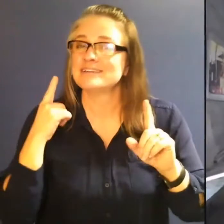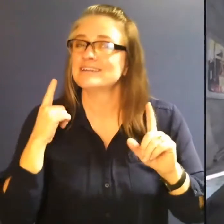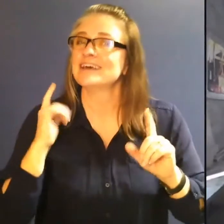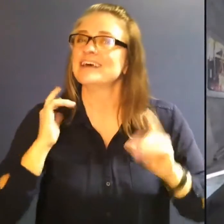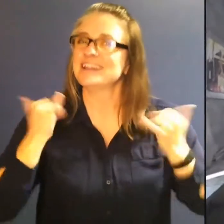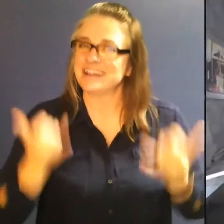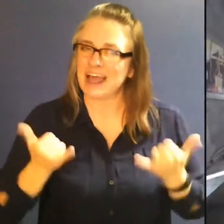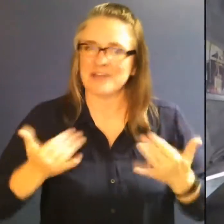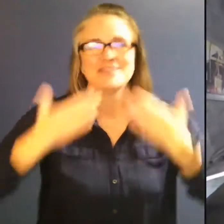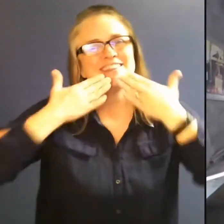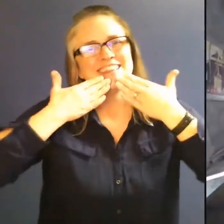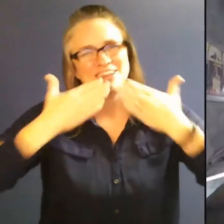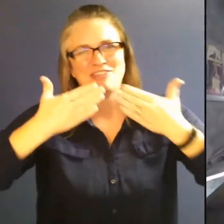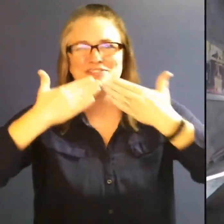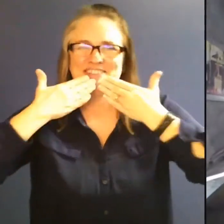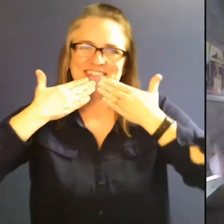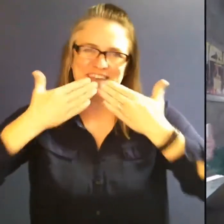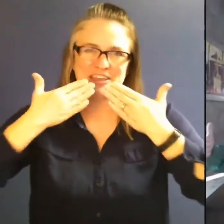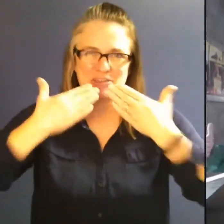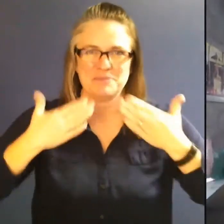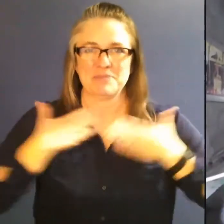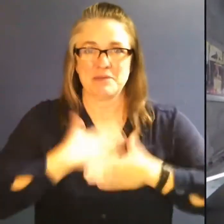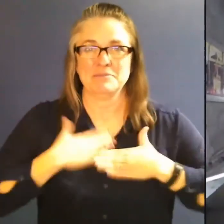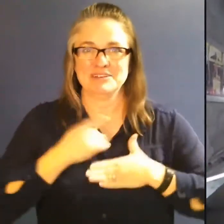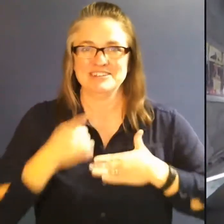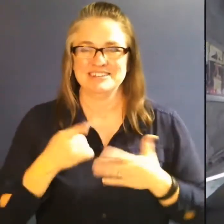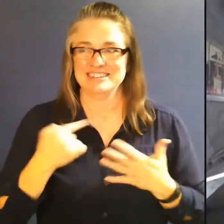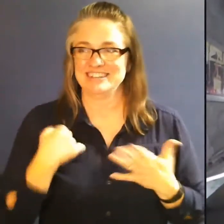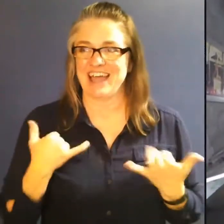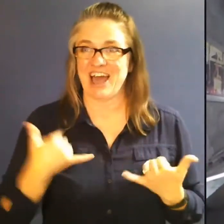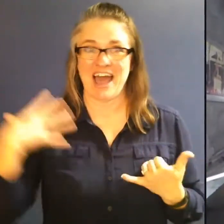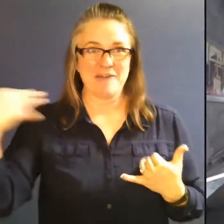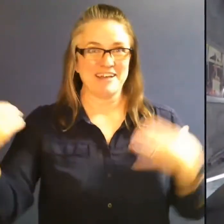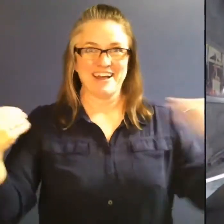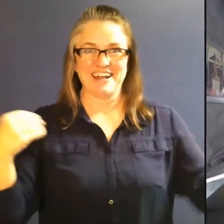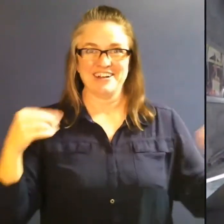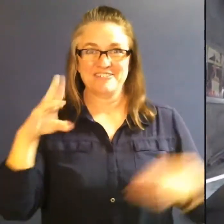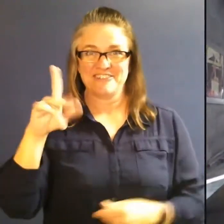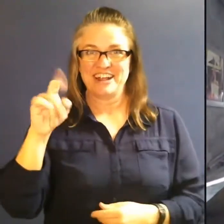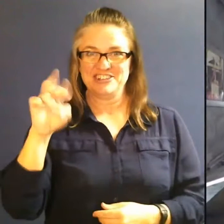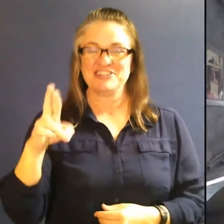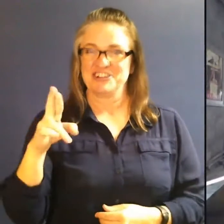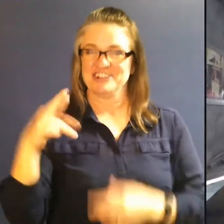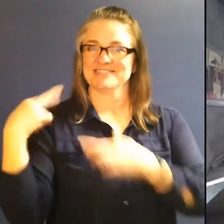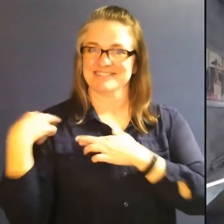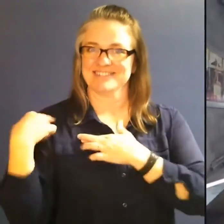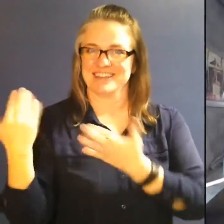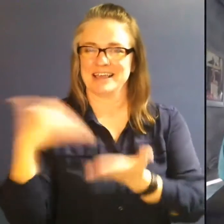thanks a bunch. We really appreciate you. Gets me out being a ranger again. Appreciate it.